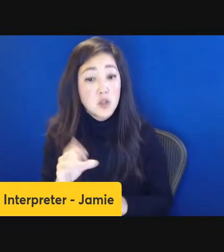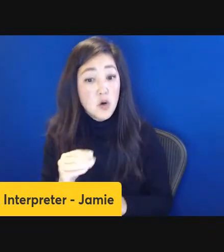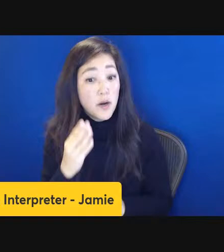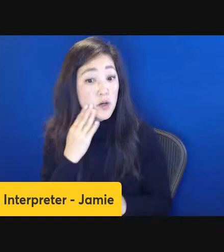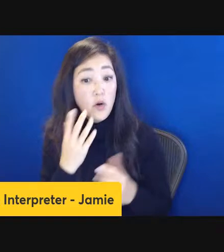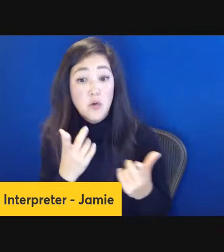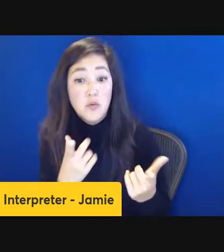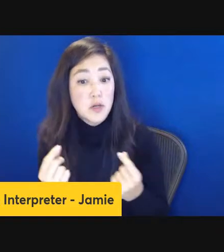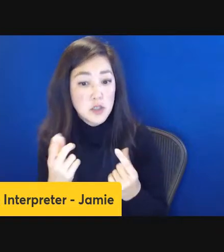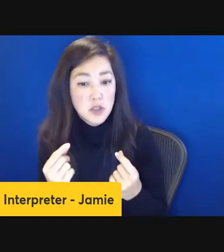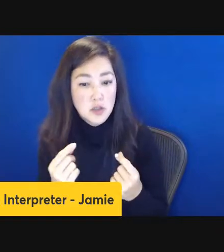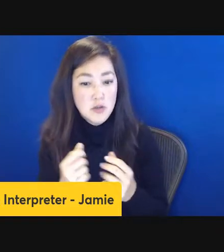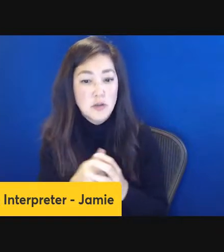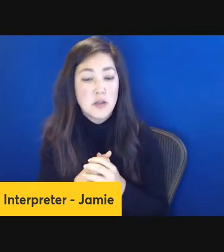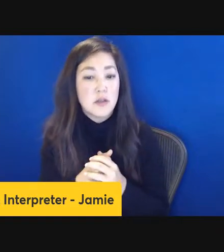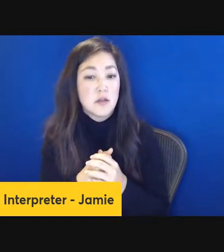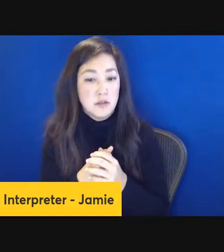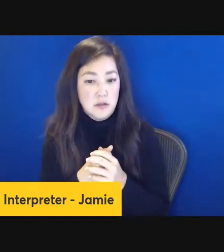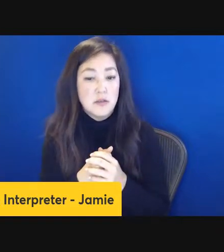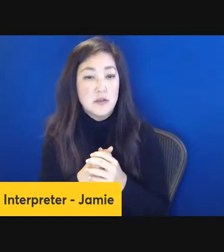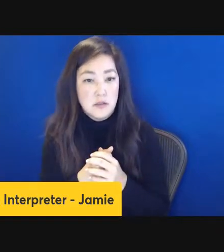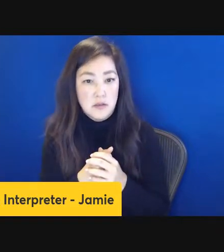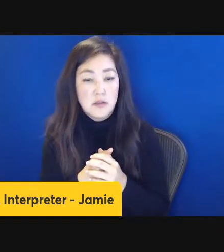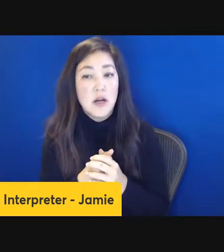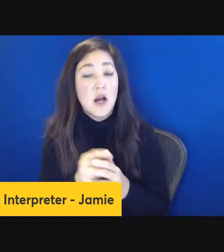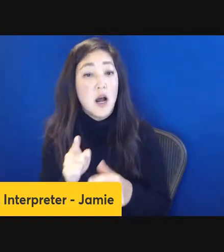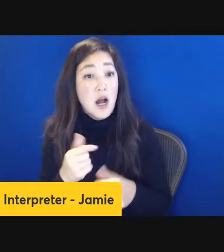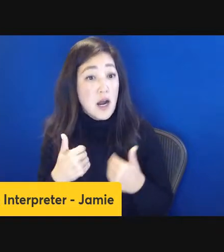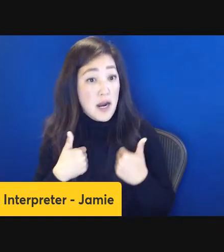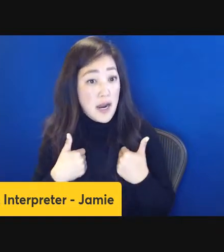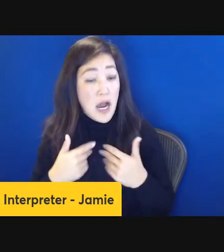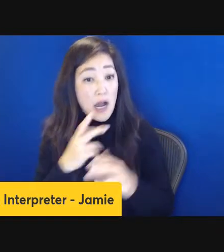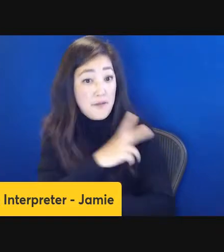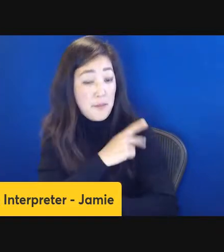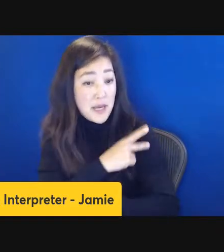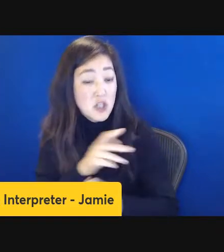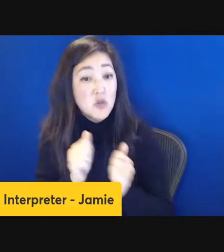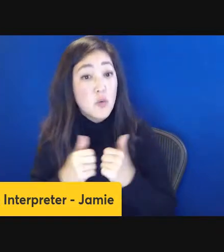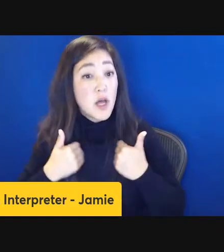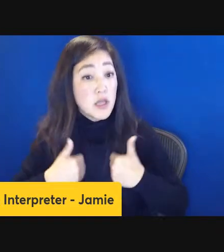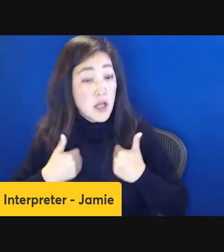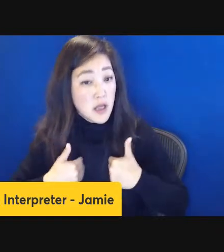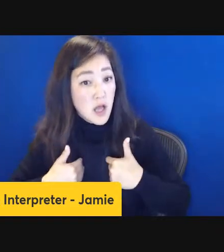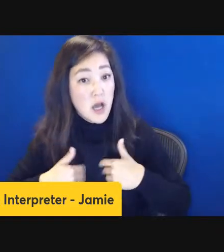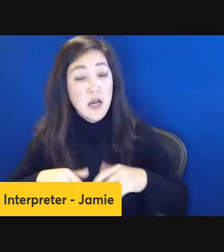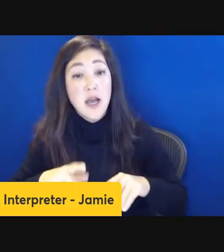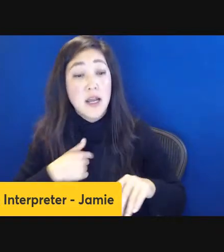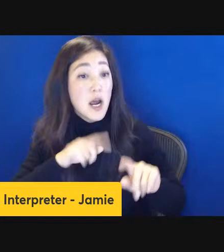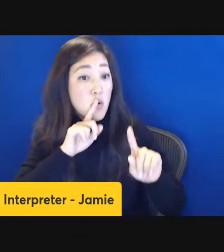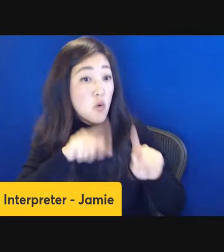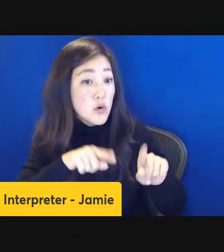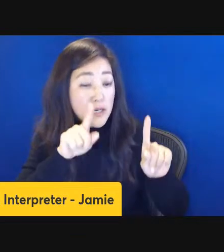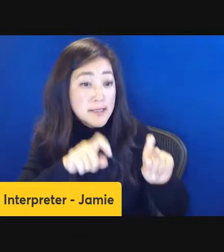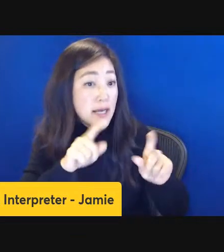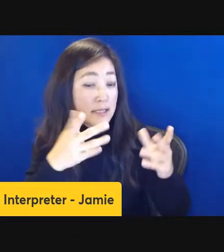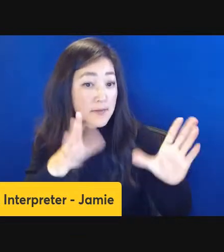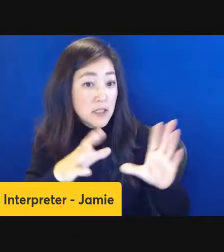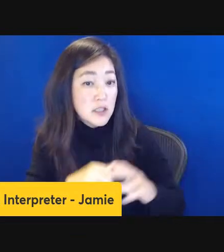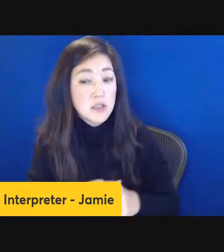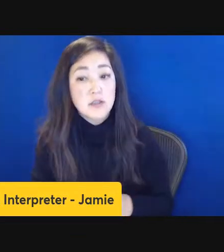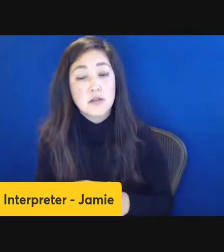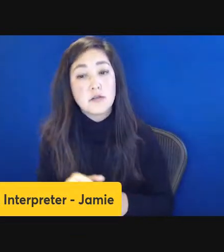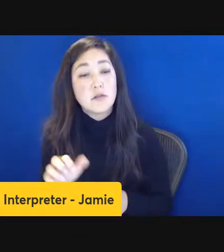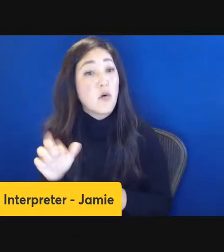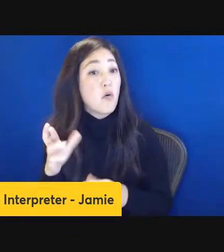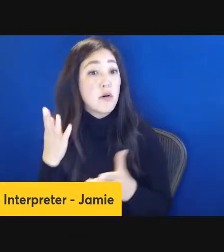do. That is, if I've got a patient that I'm concerned about their lung function, I've gone ahead and ordered the pulmonary function testing. Or it might be, as we've